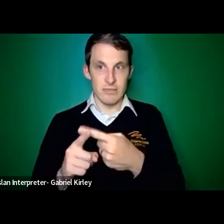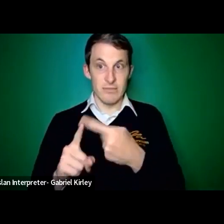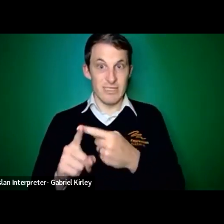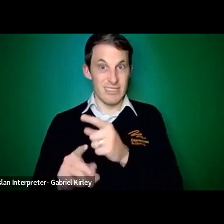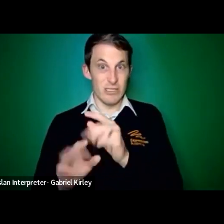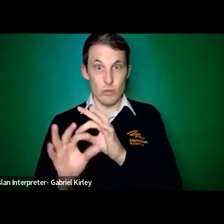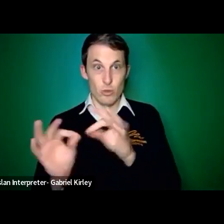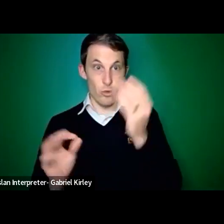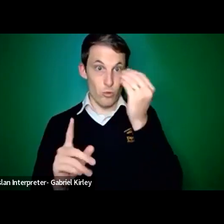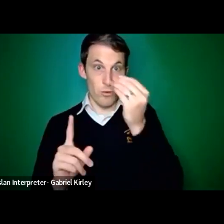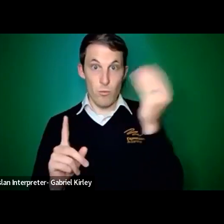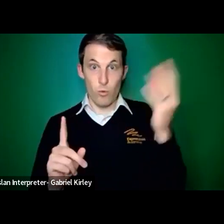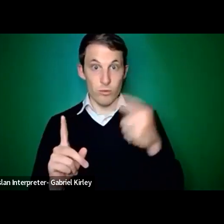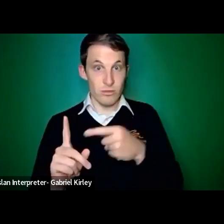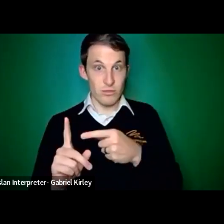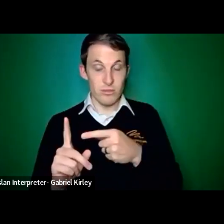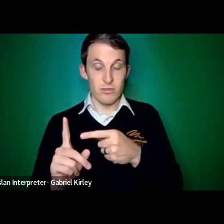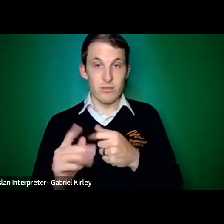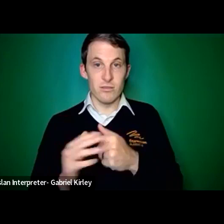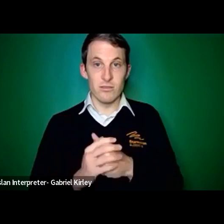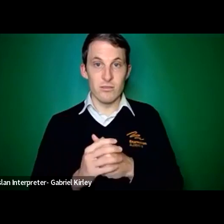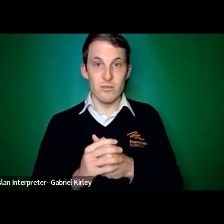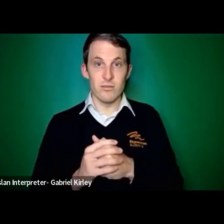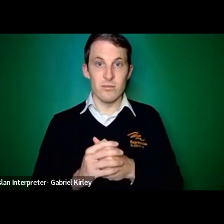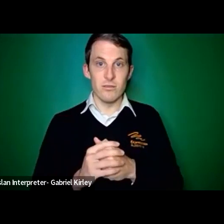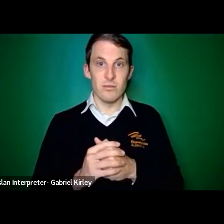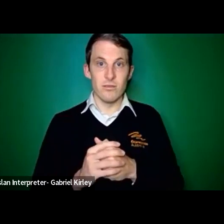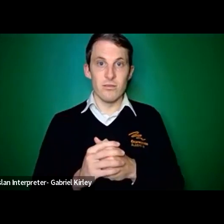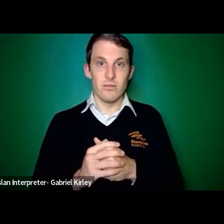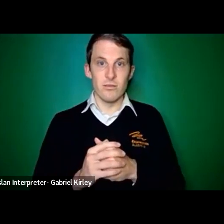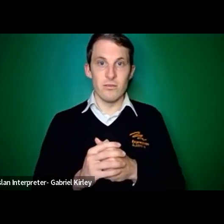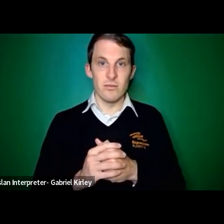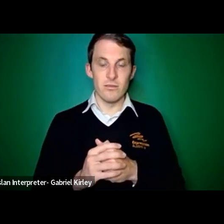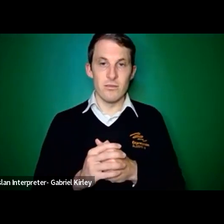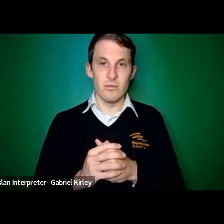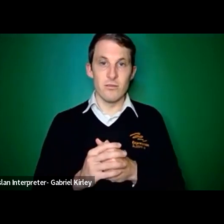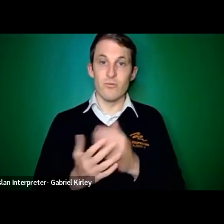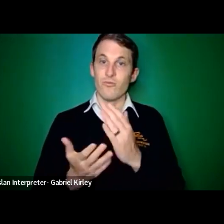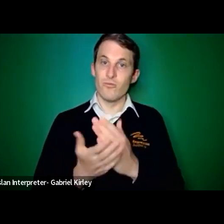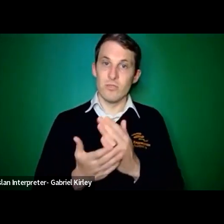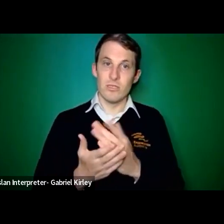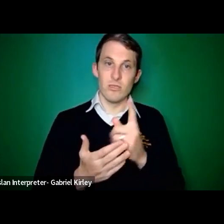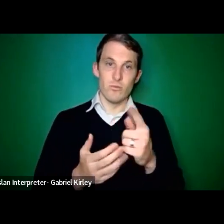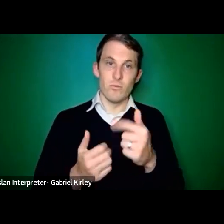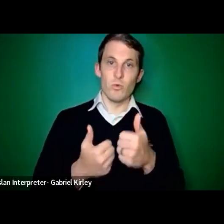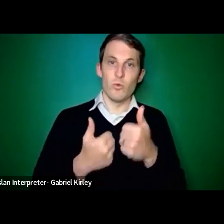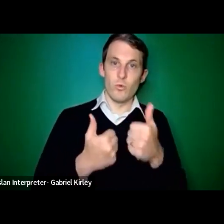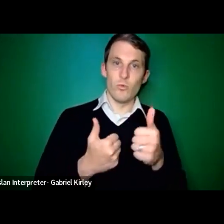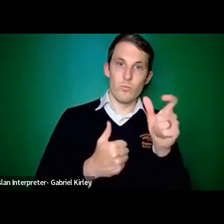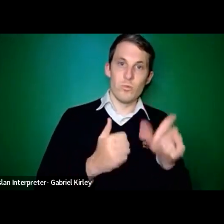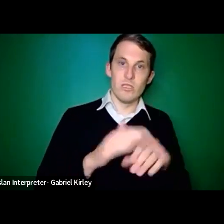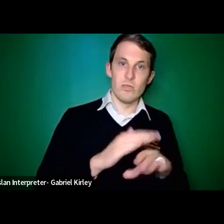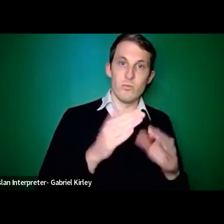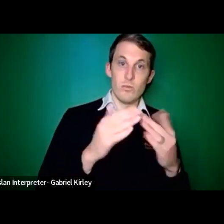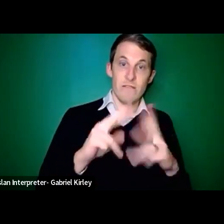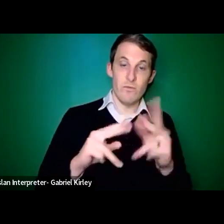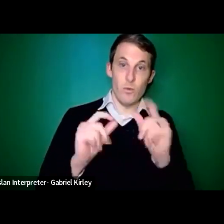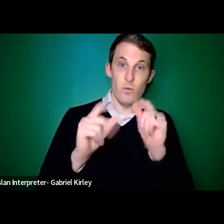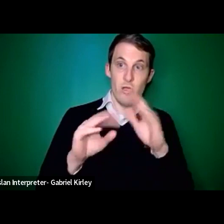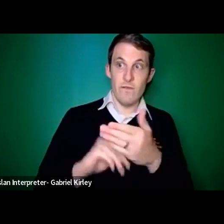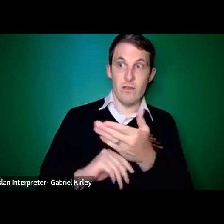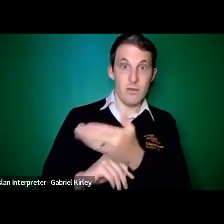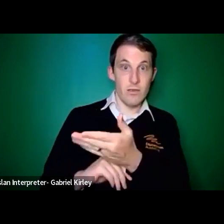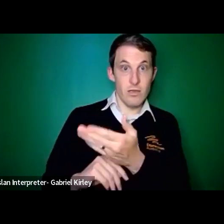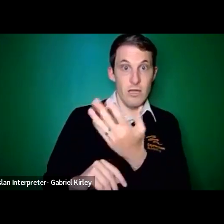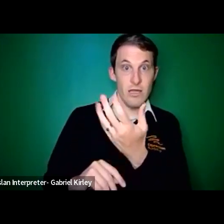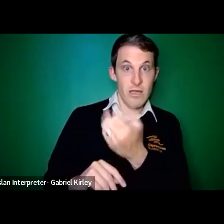the previous question said. And that's probably being a good citizen in your community. If you're aware of those people, is again, in fact, actually urging